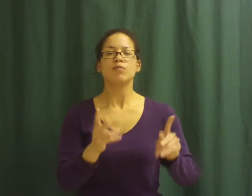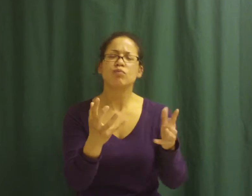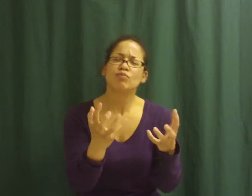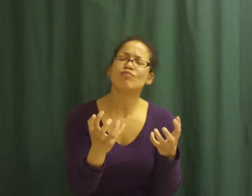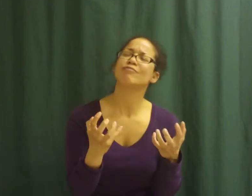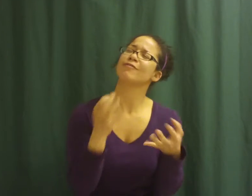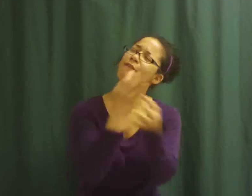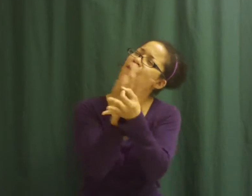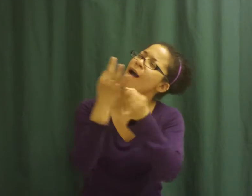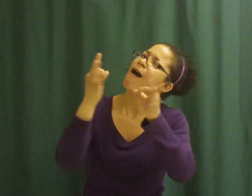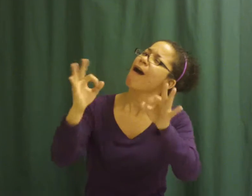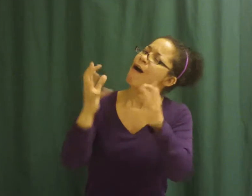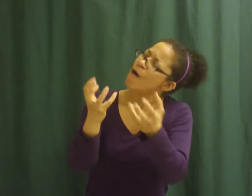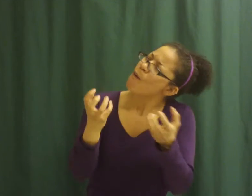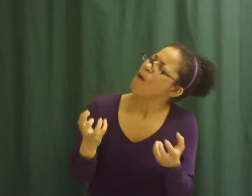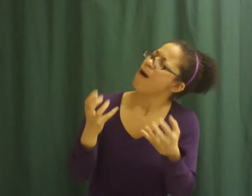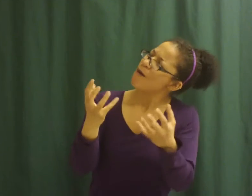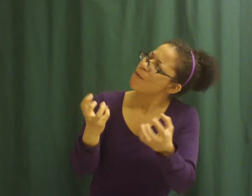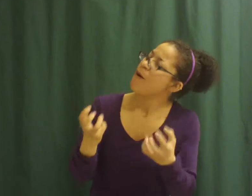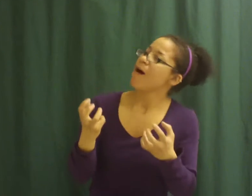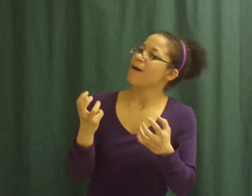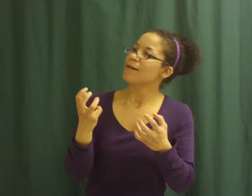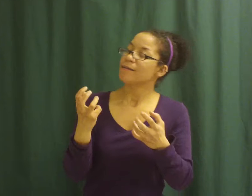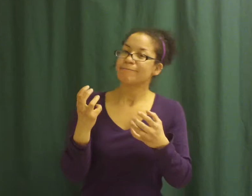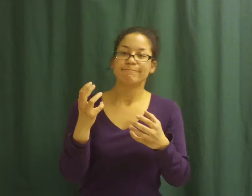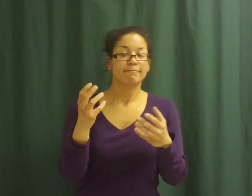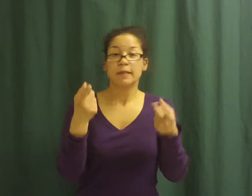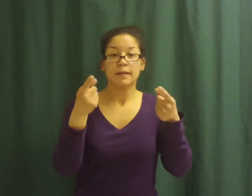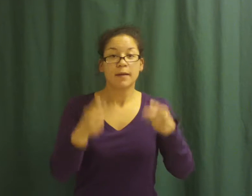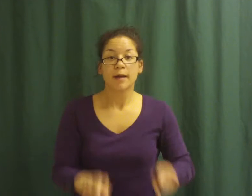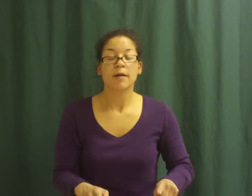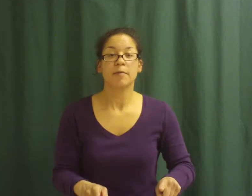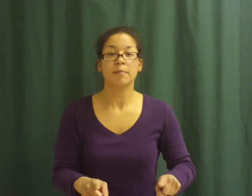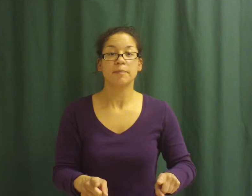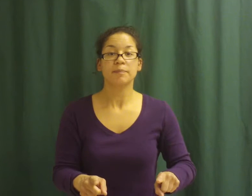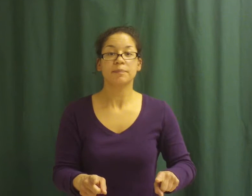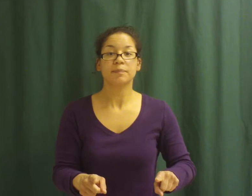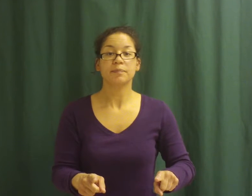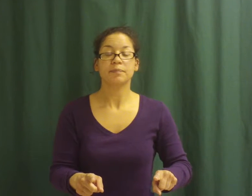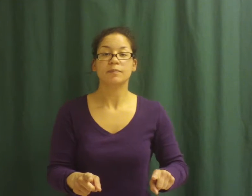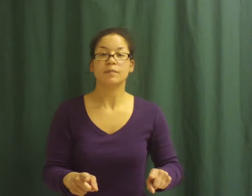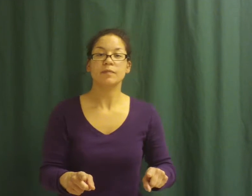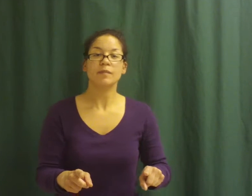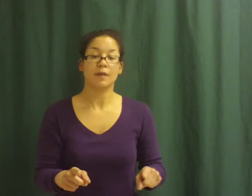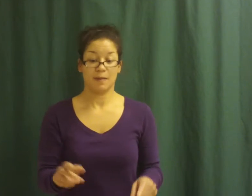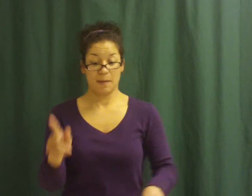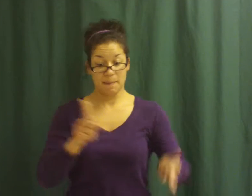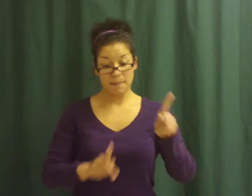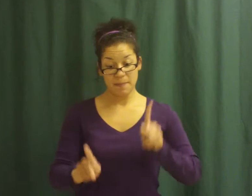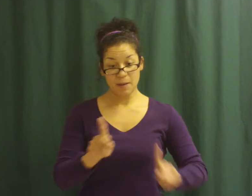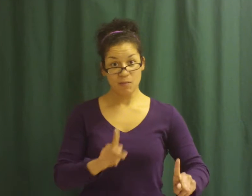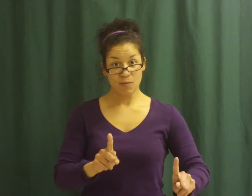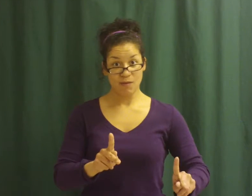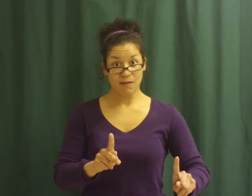liberties that characterize a democratic society, the people, all of